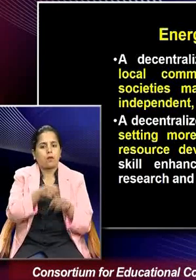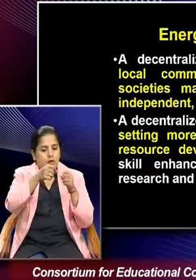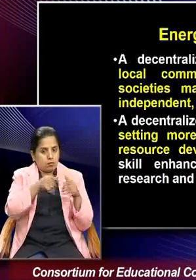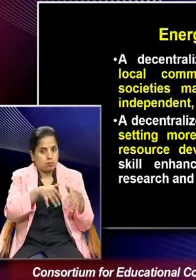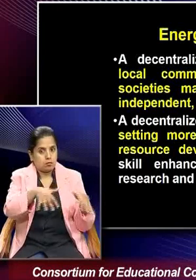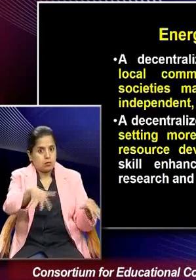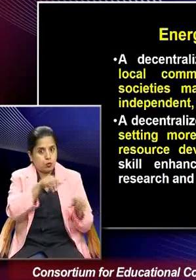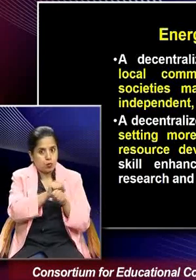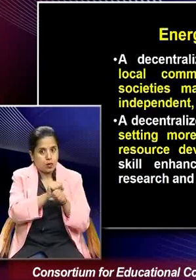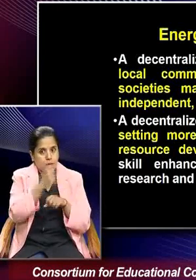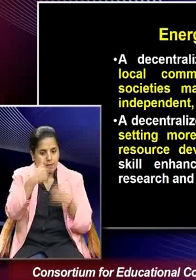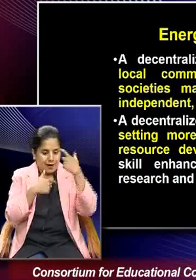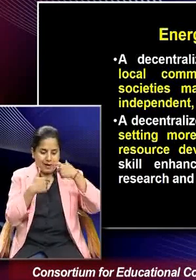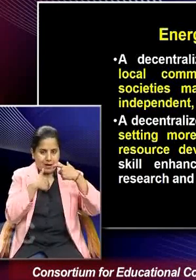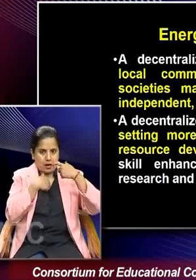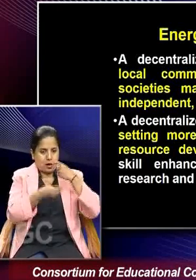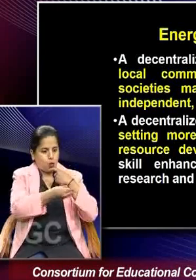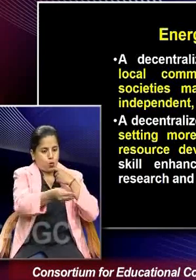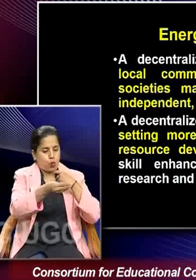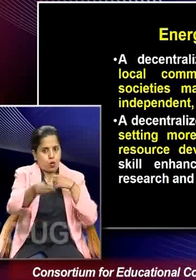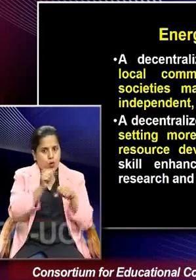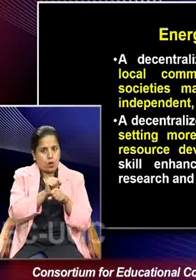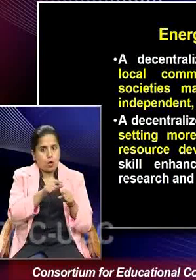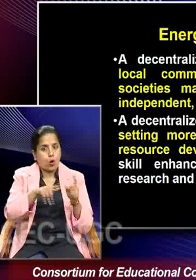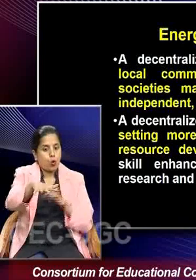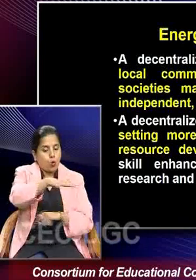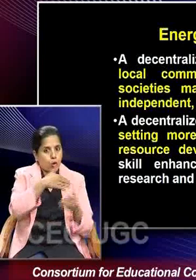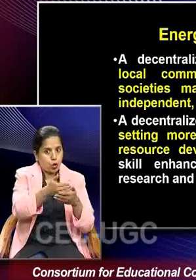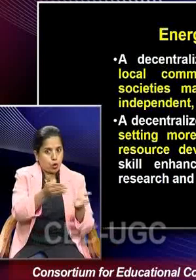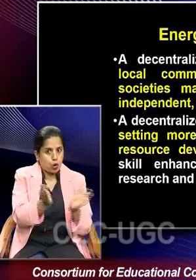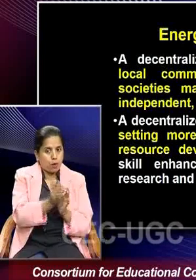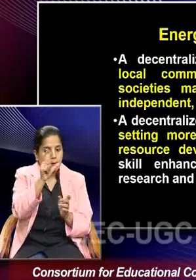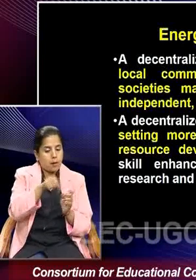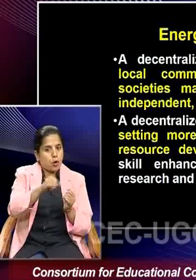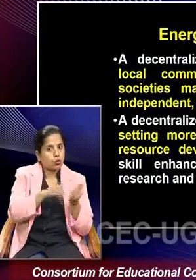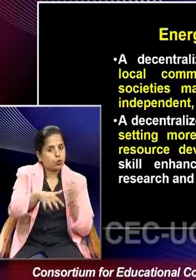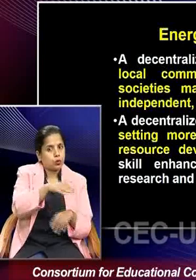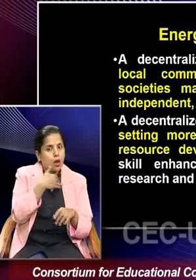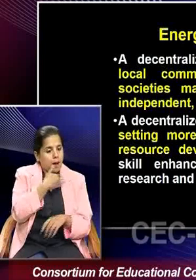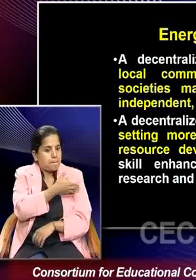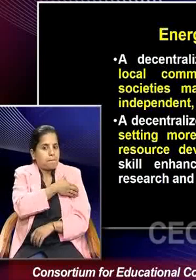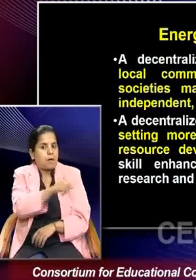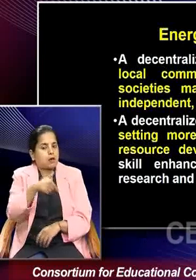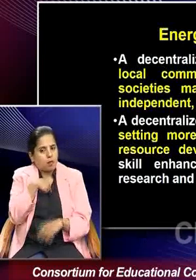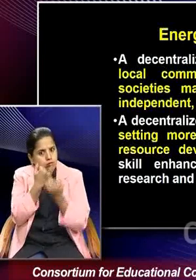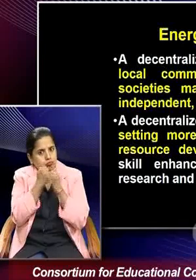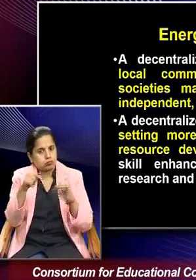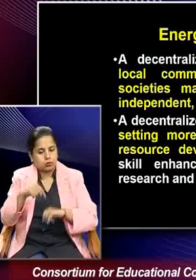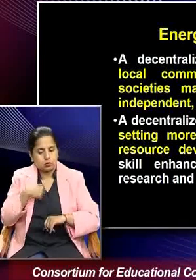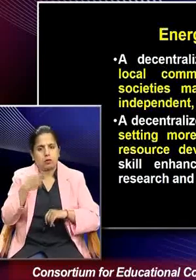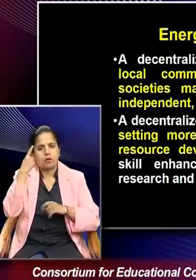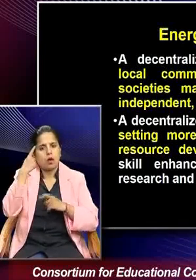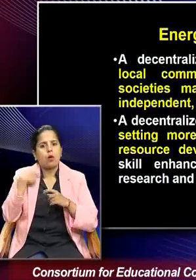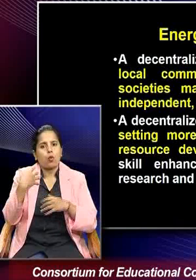system empowers local communities and regional society, making them self-reliant, independent, and